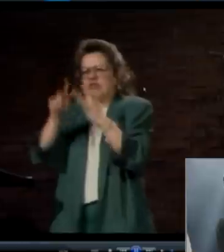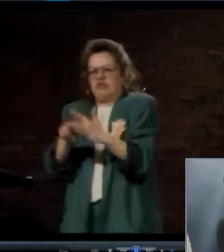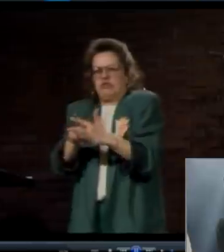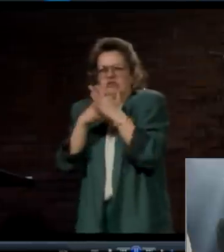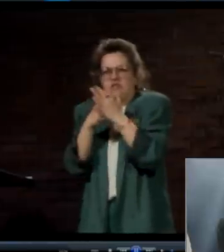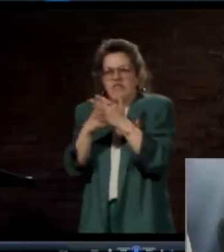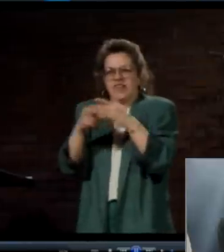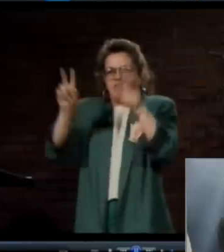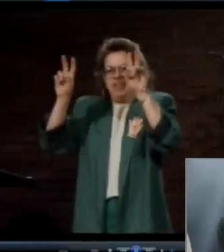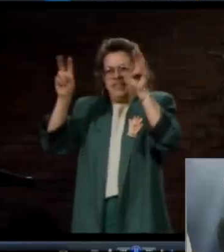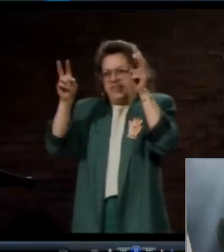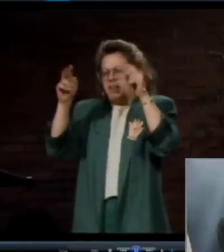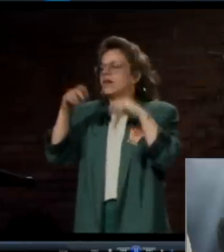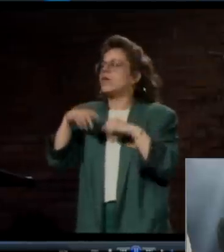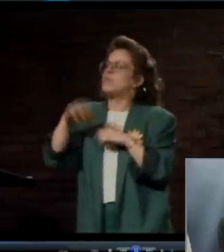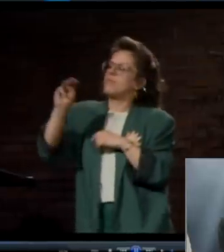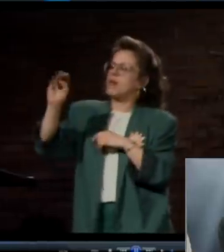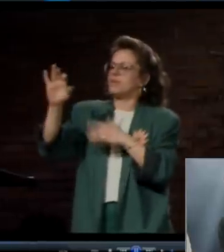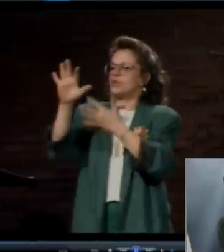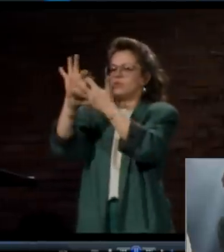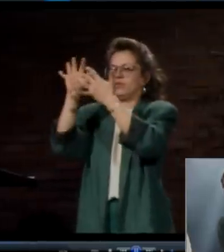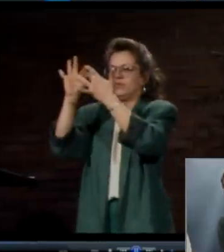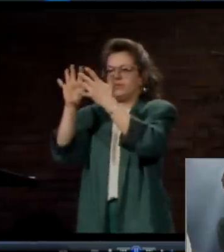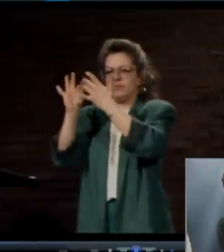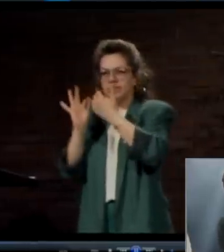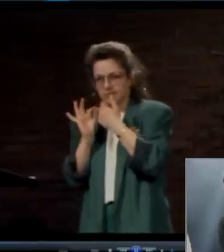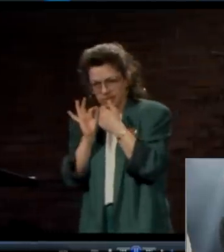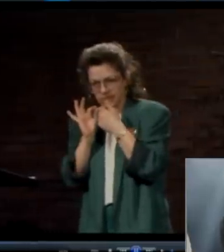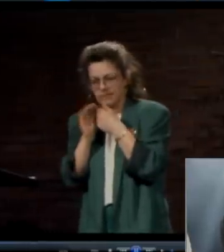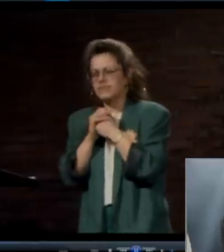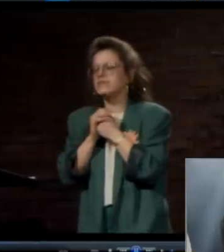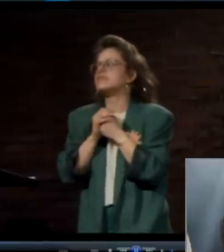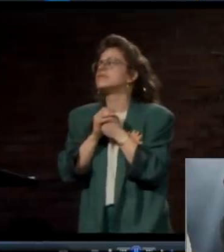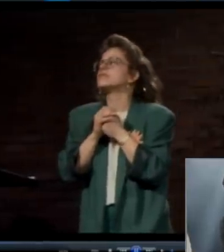it's a mutual, we both need the interpreters, not just for me and not just for you.